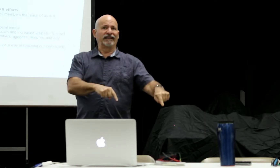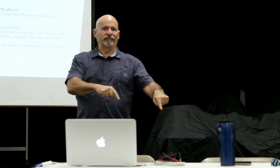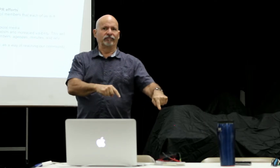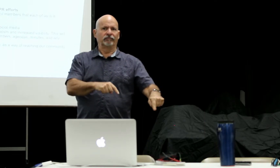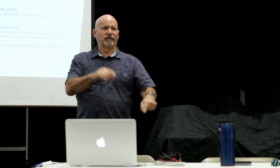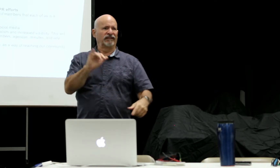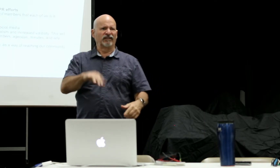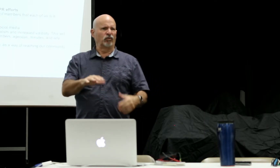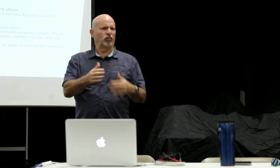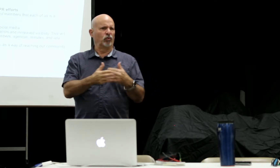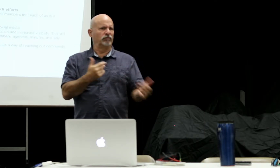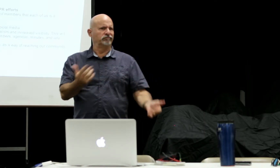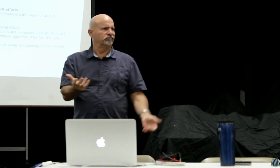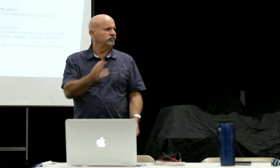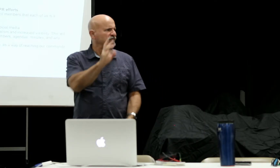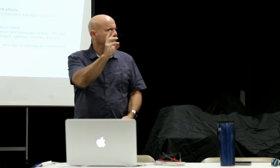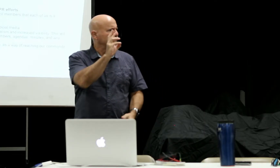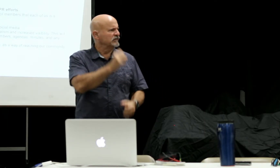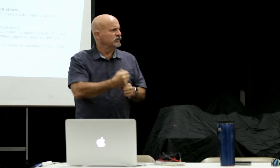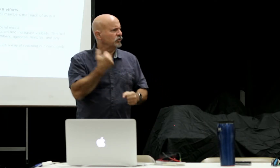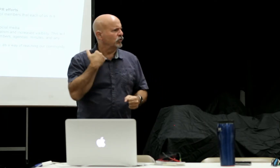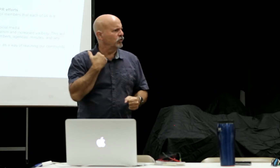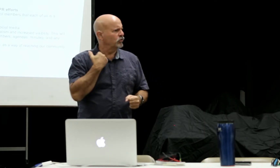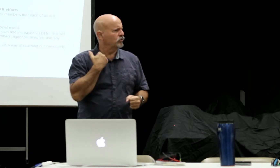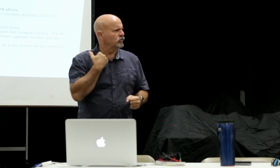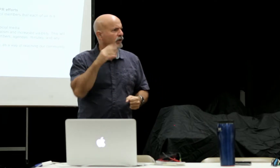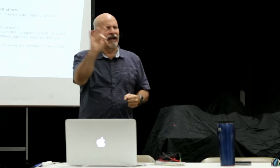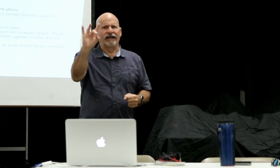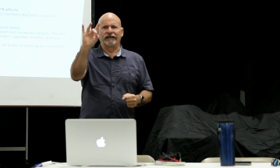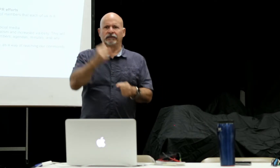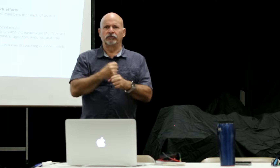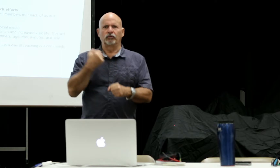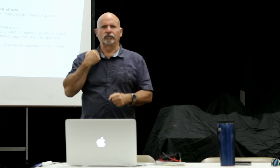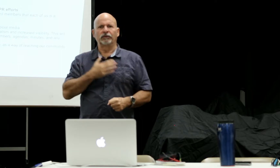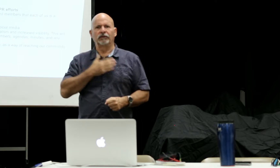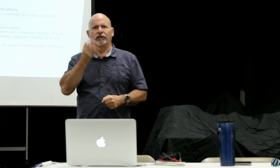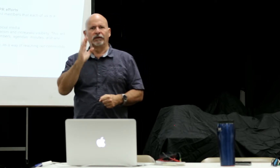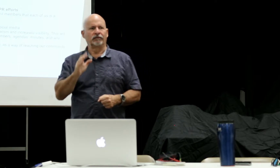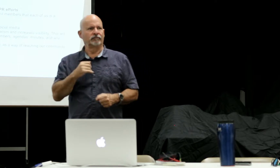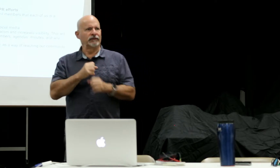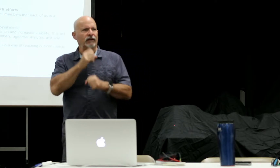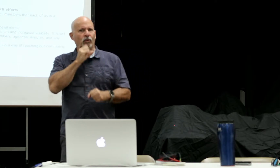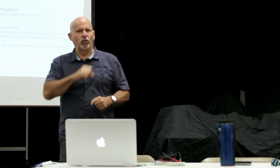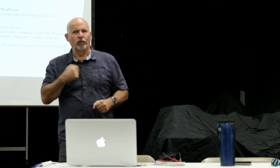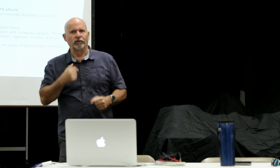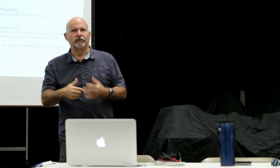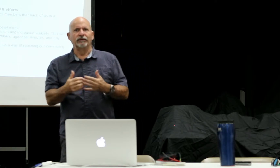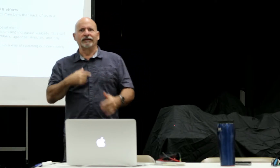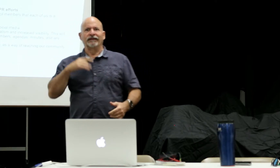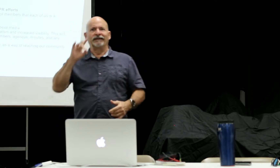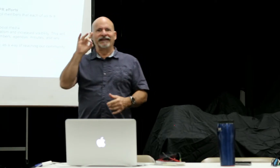I remember attending the 30th anniversary. That was only like 8 years ago. Wow, I'm getting old.